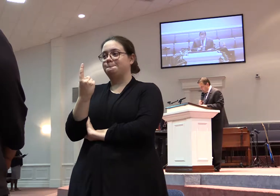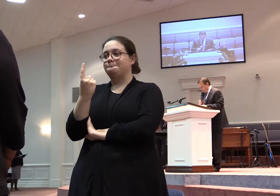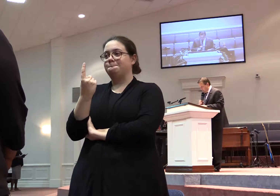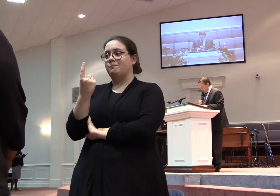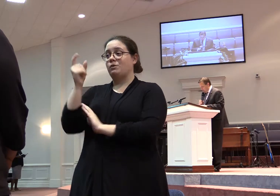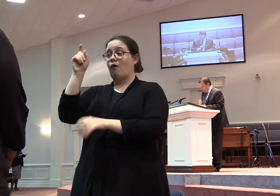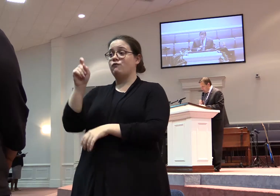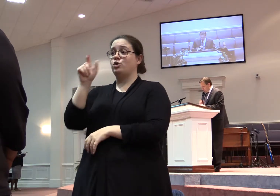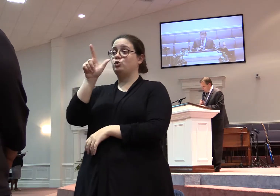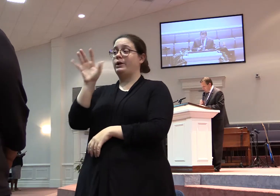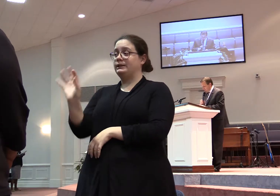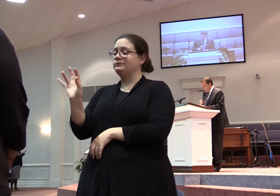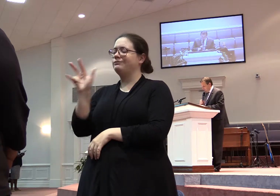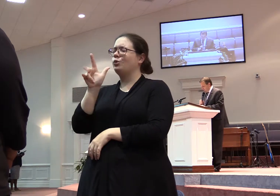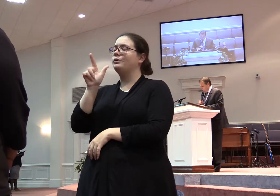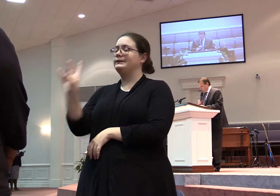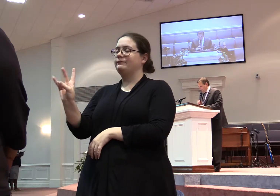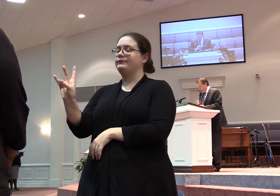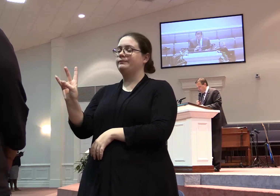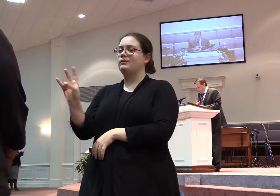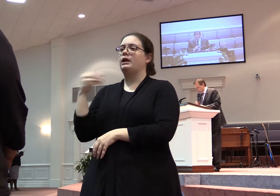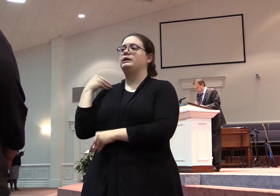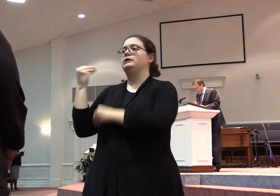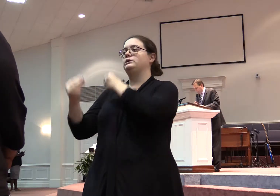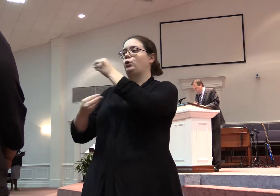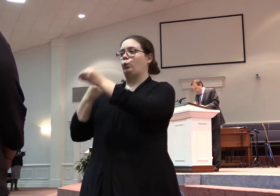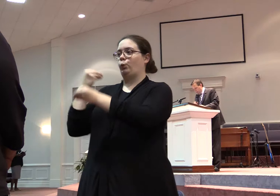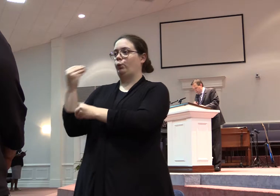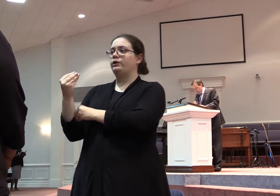and verse 27. Now these are the generations of Terah.